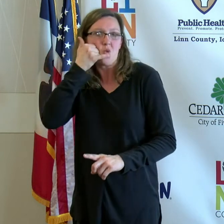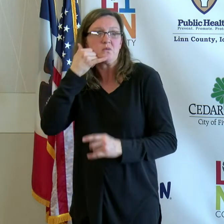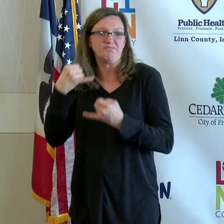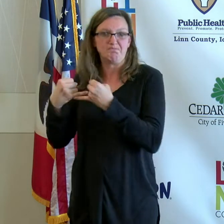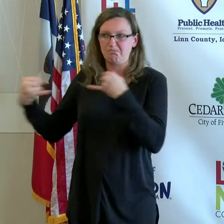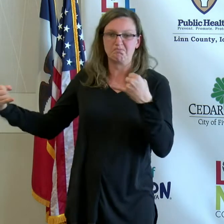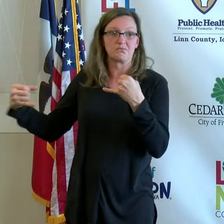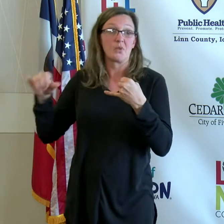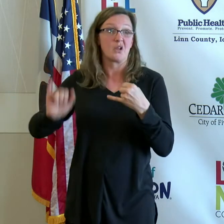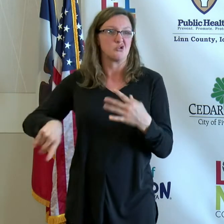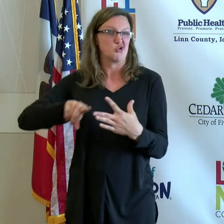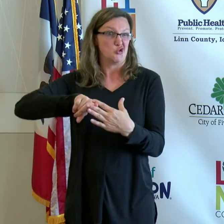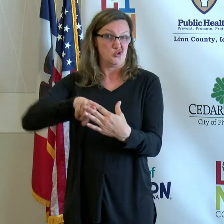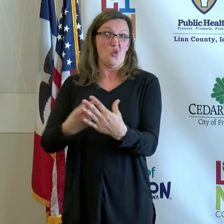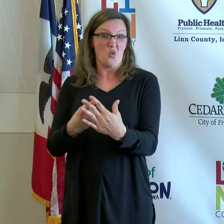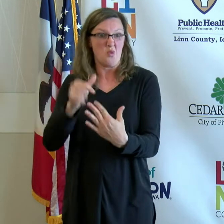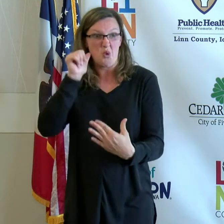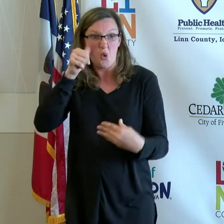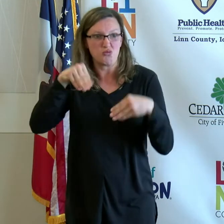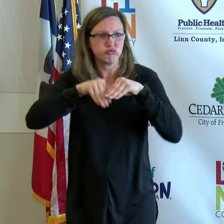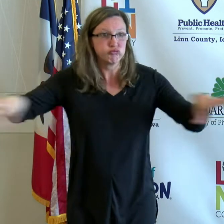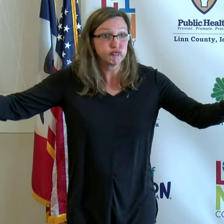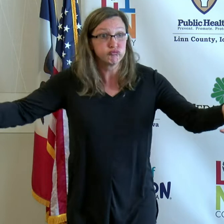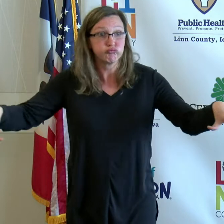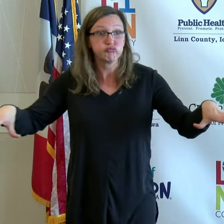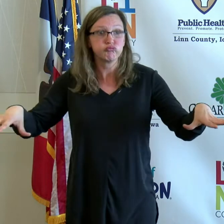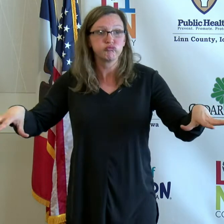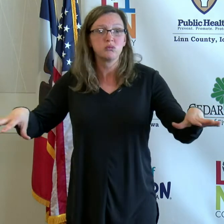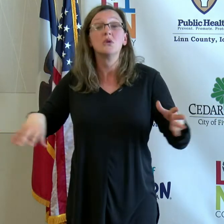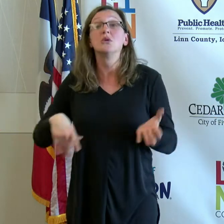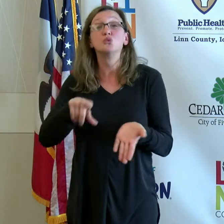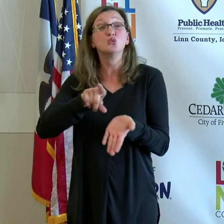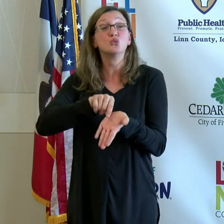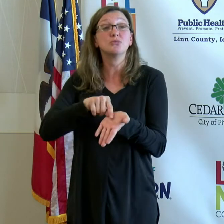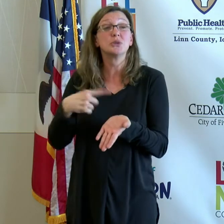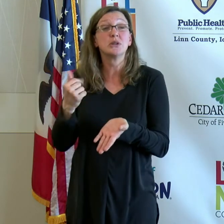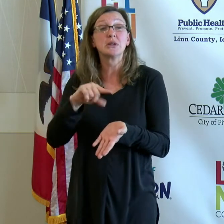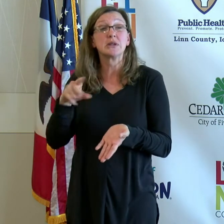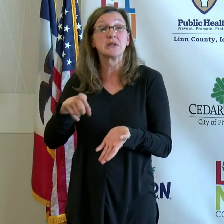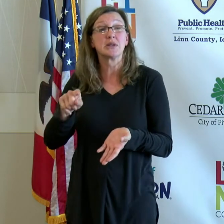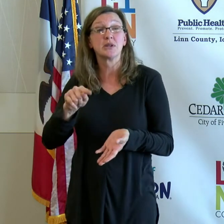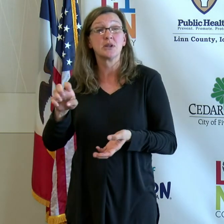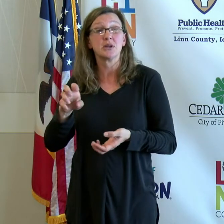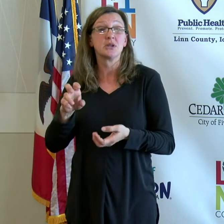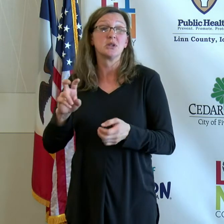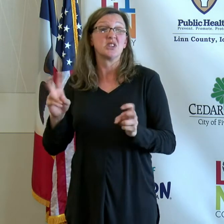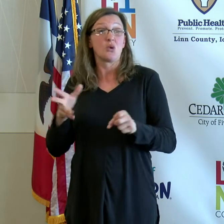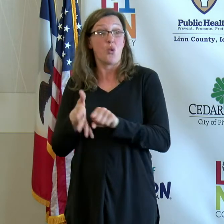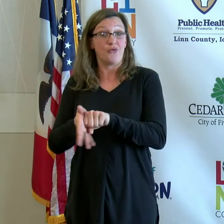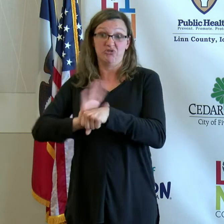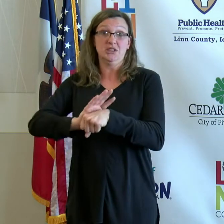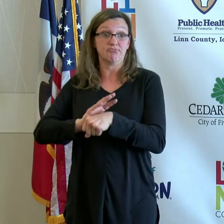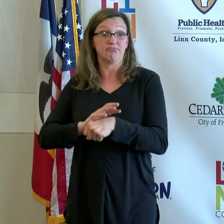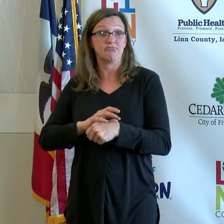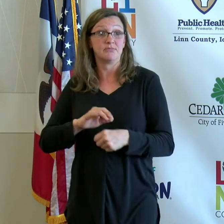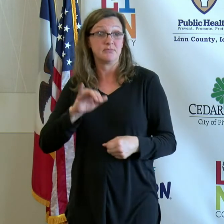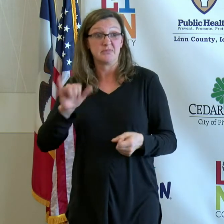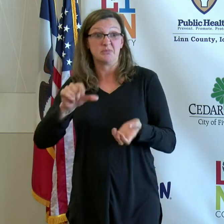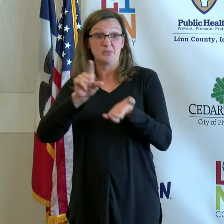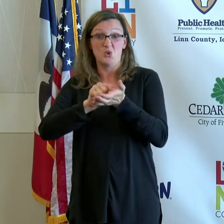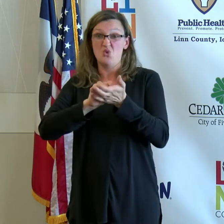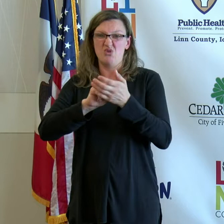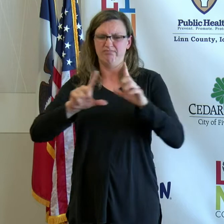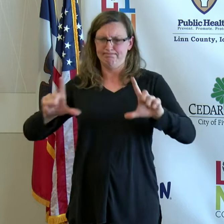publish its coronavirus resource page for residents, which you will also be able to access. And again, that starts tomorrow.